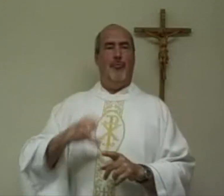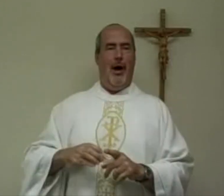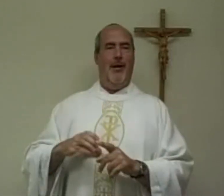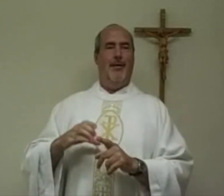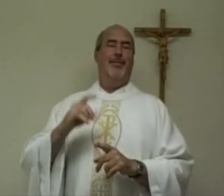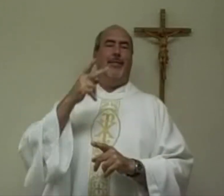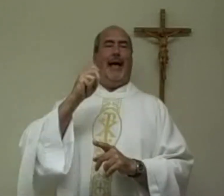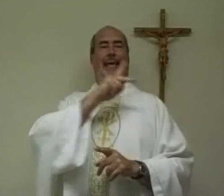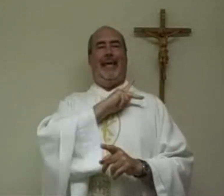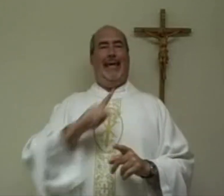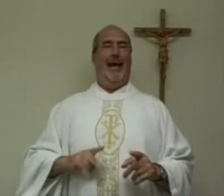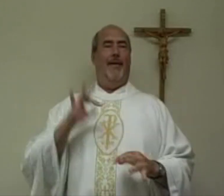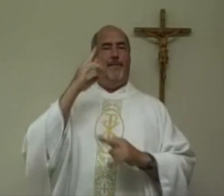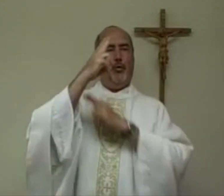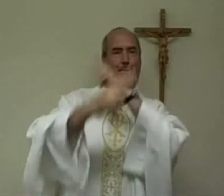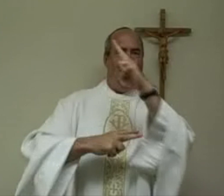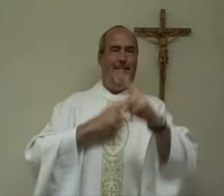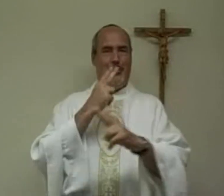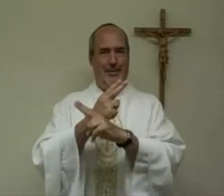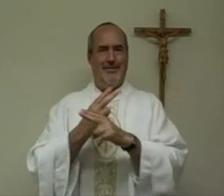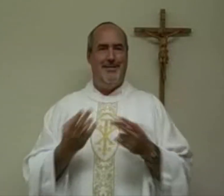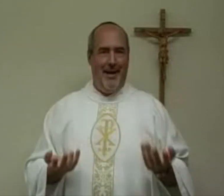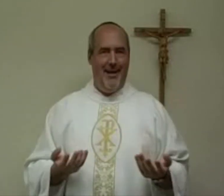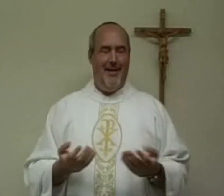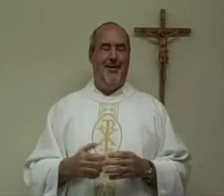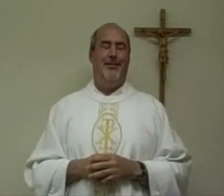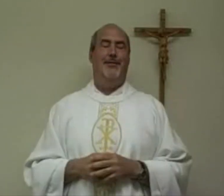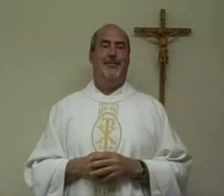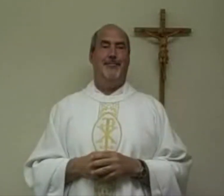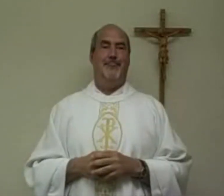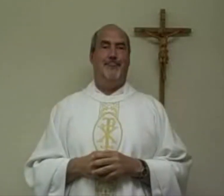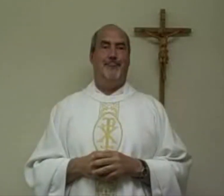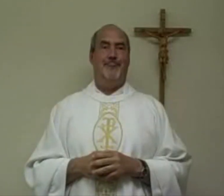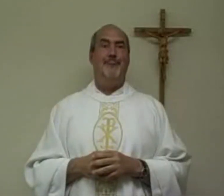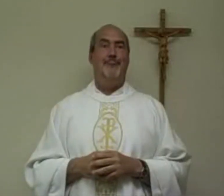honor and celebrate Christ as the King of the universe.